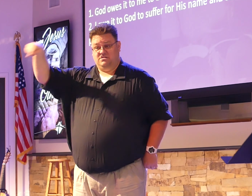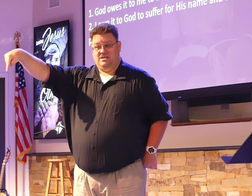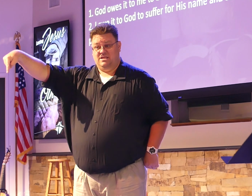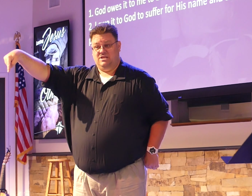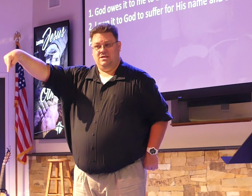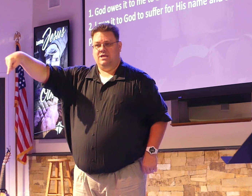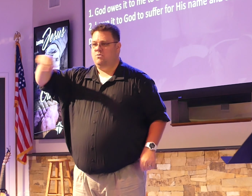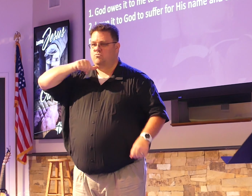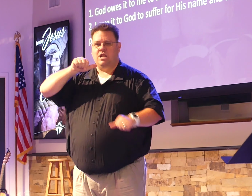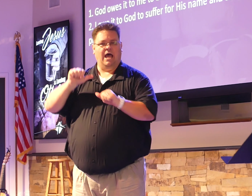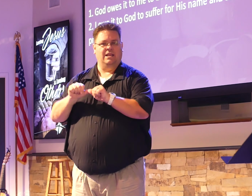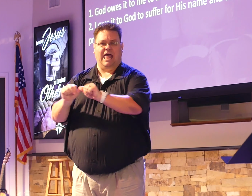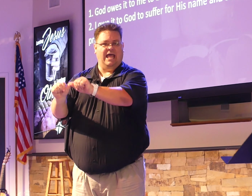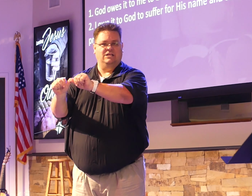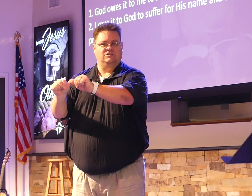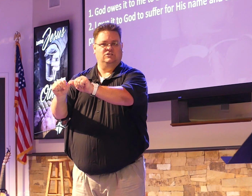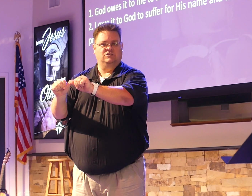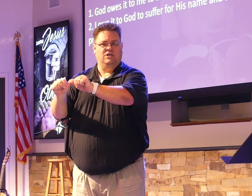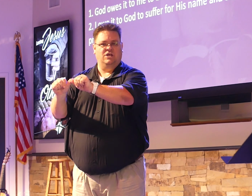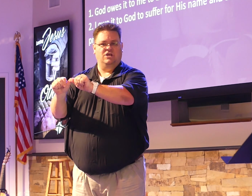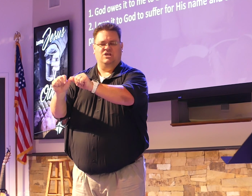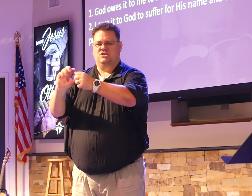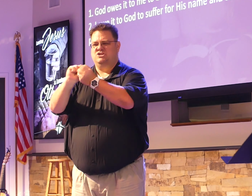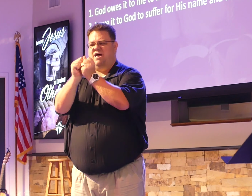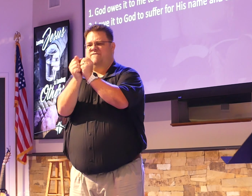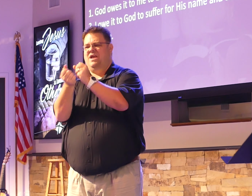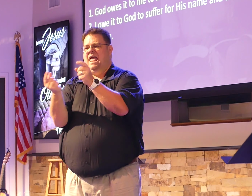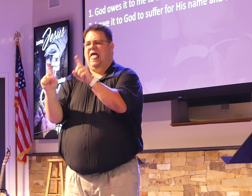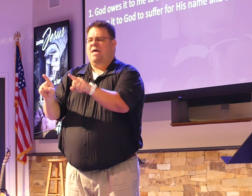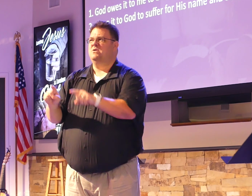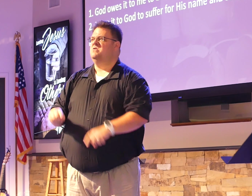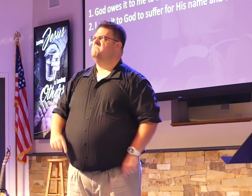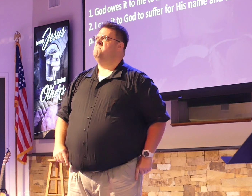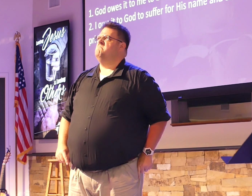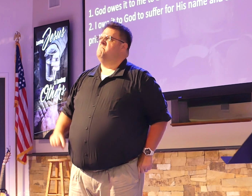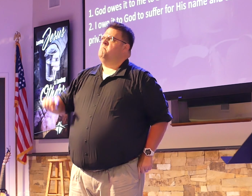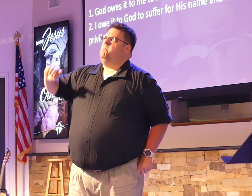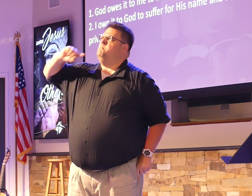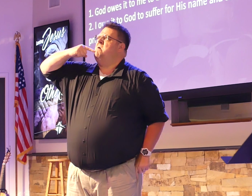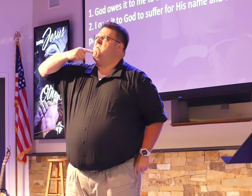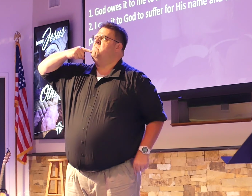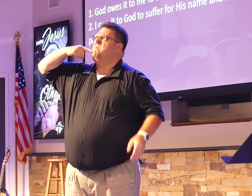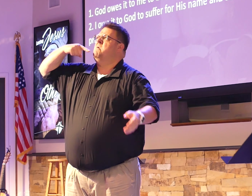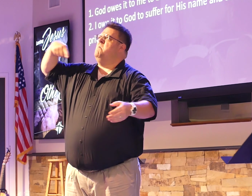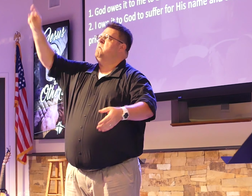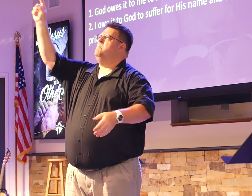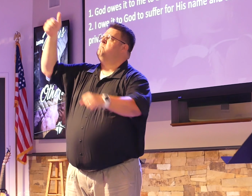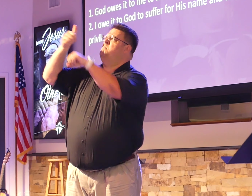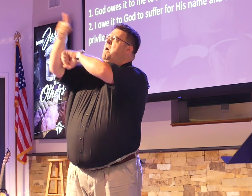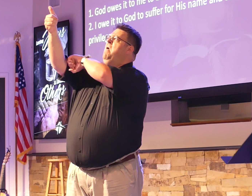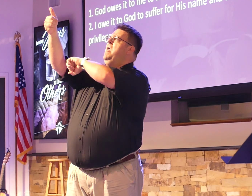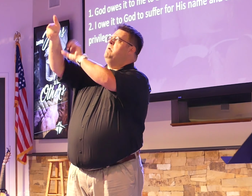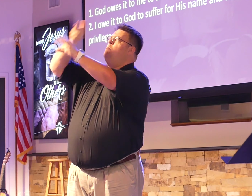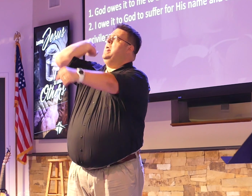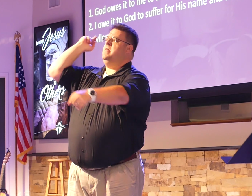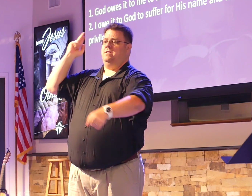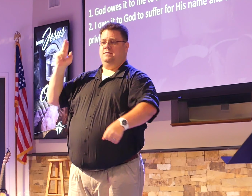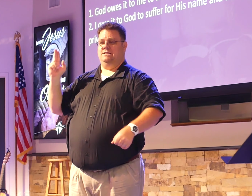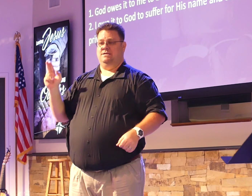endure when suffering comes. They will get bitter at God, blame God, and quit on God. But if your mindset